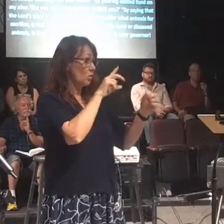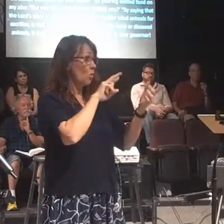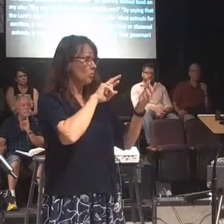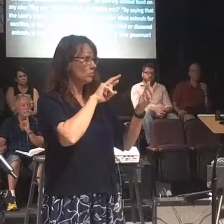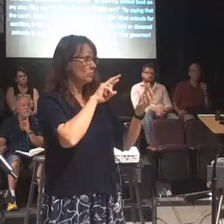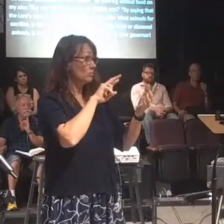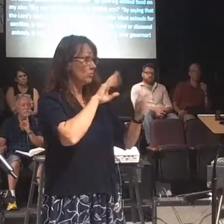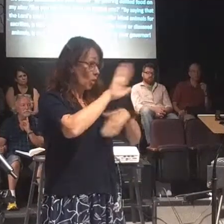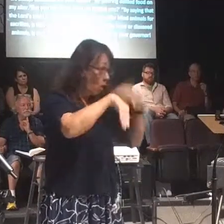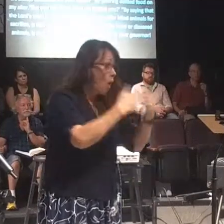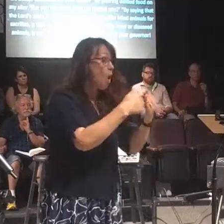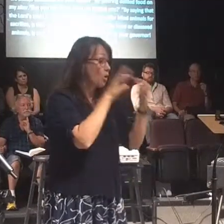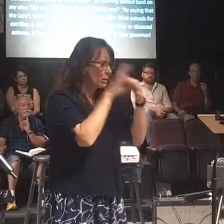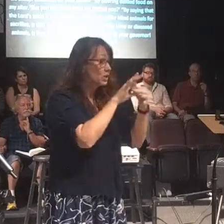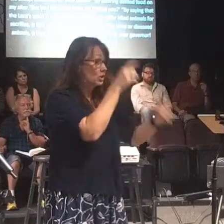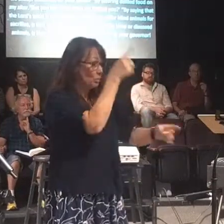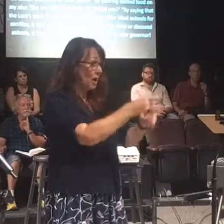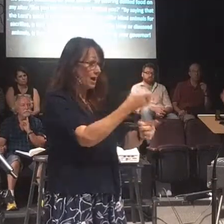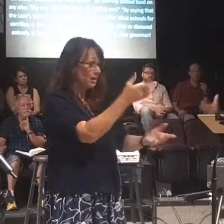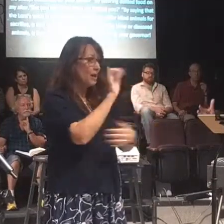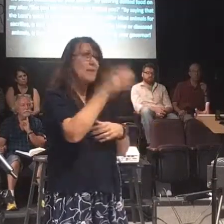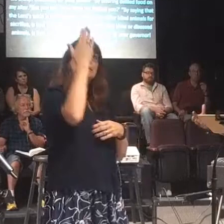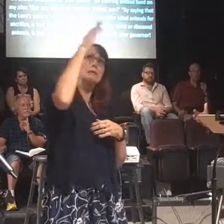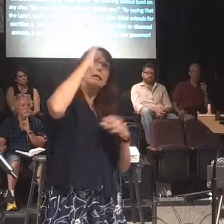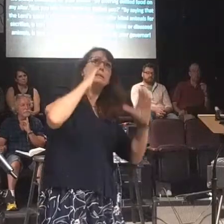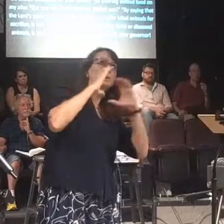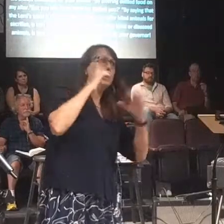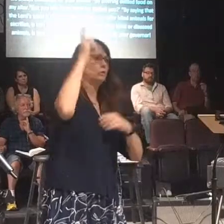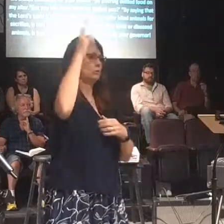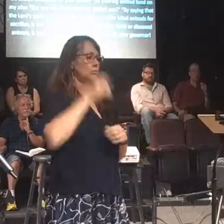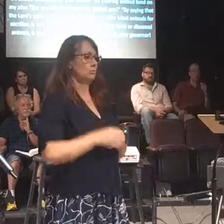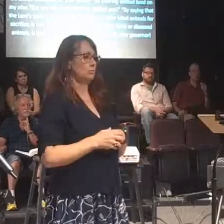Right? And that's what God is communicating. He's saying, look, I'm a father.